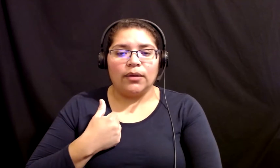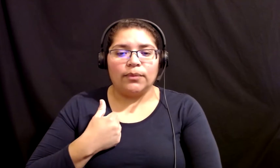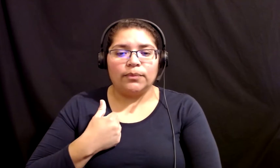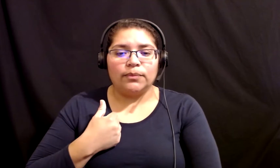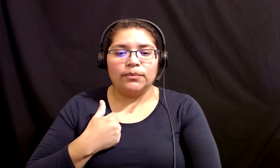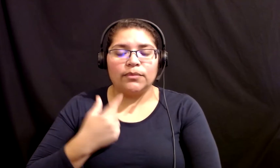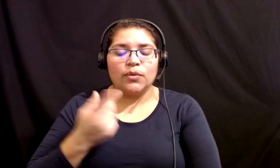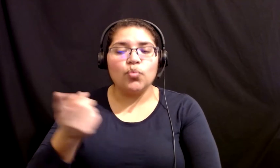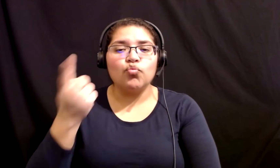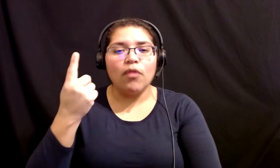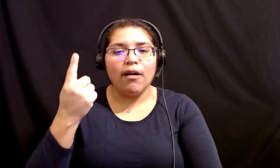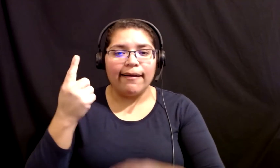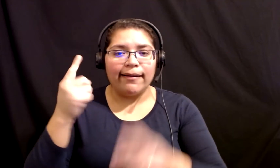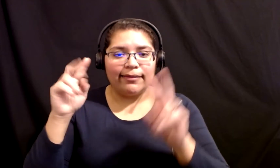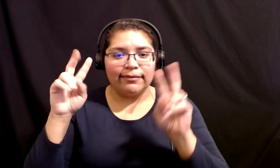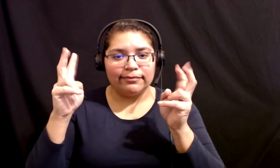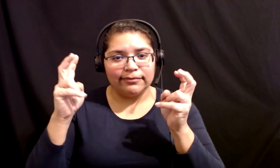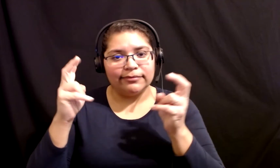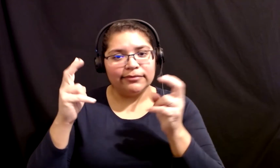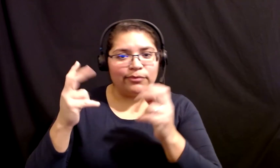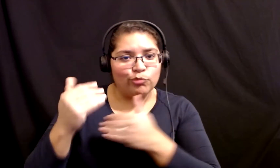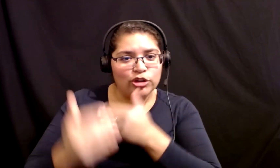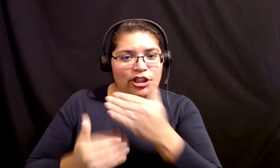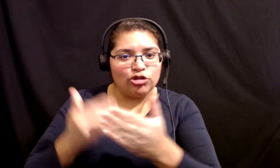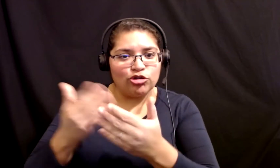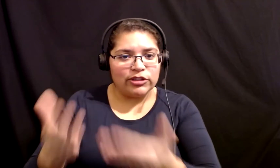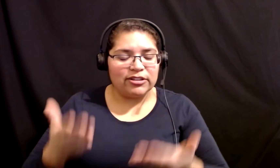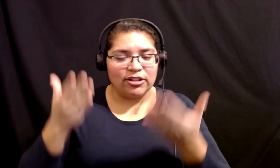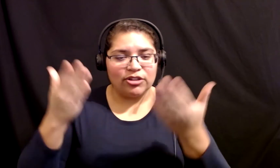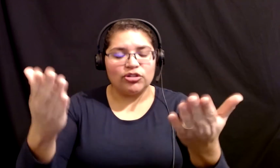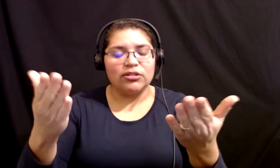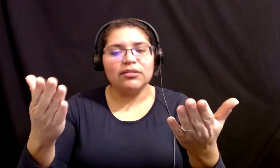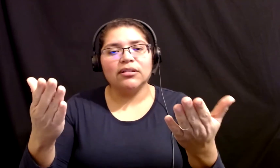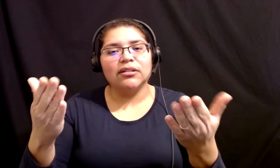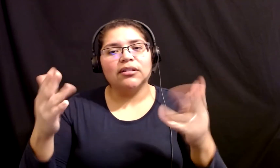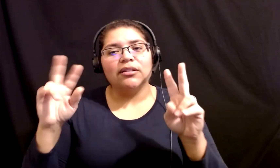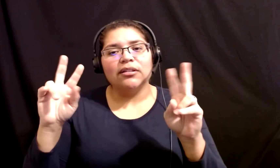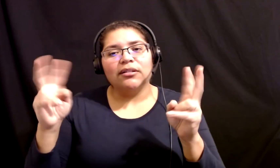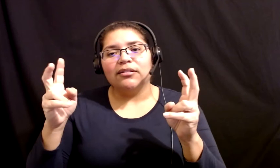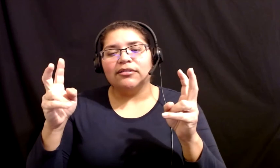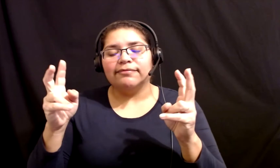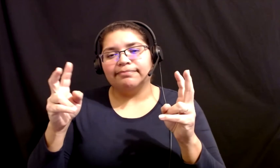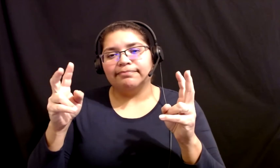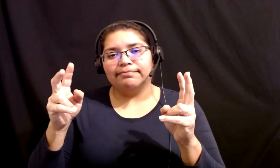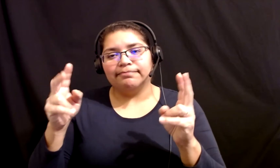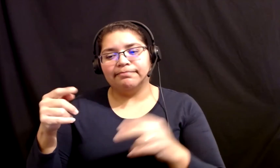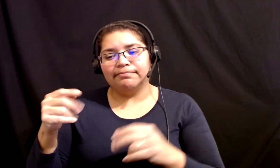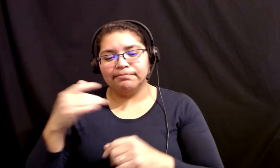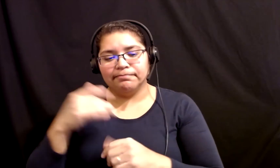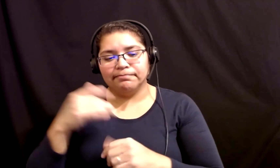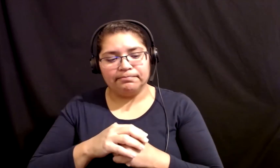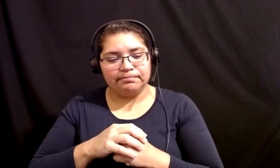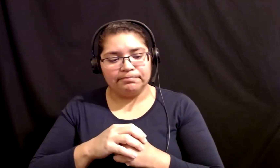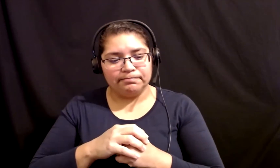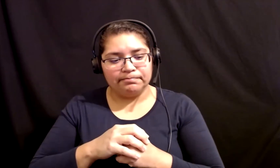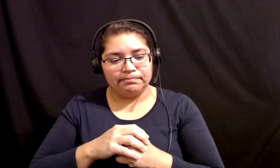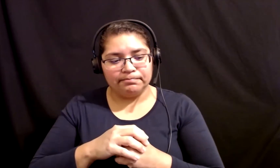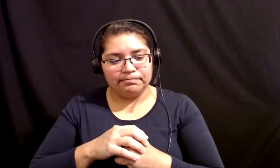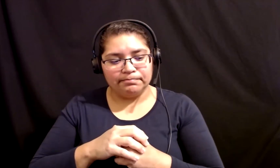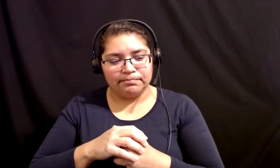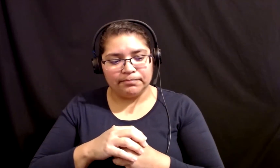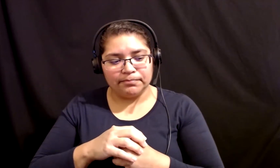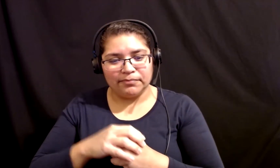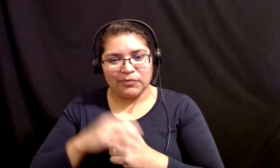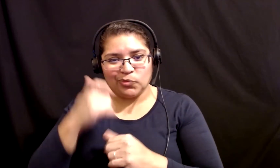one as a procedural suggestion, sort of bridging off of the procedural point I